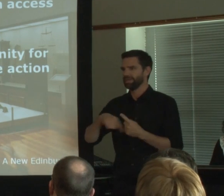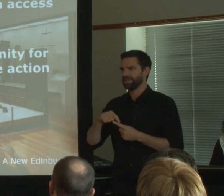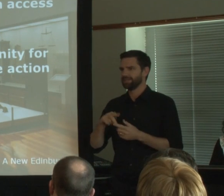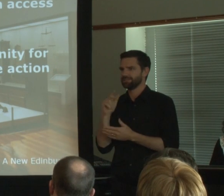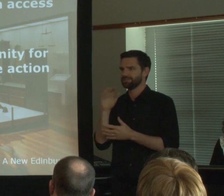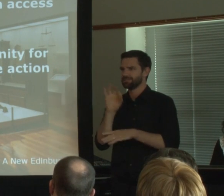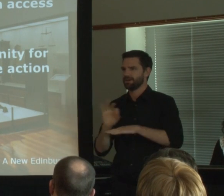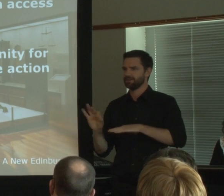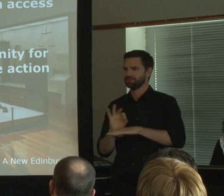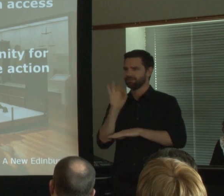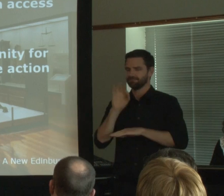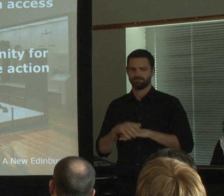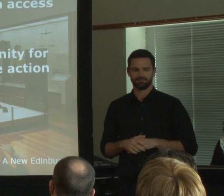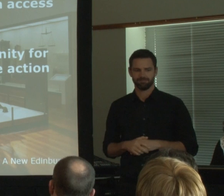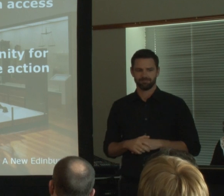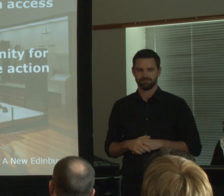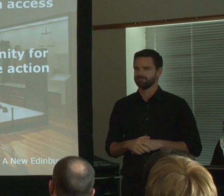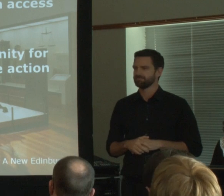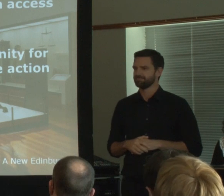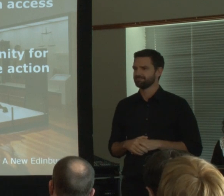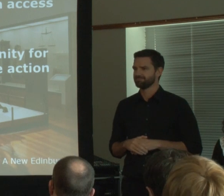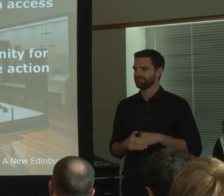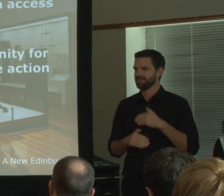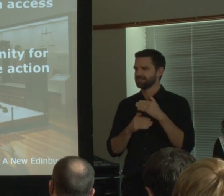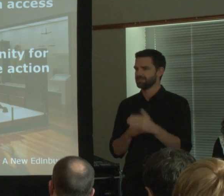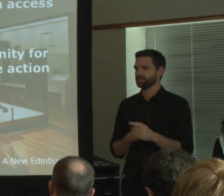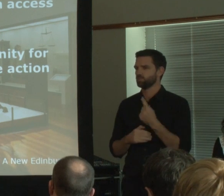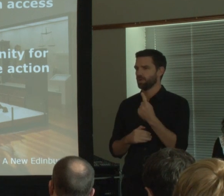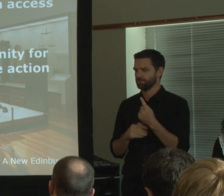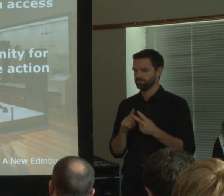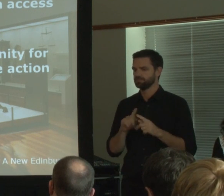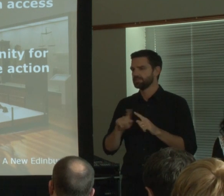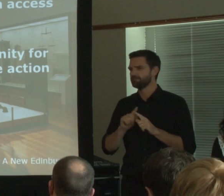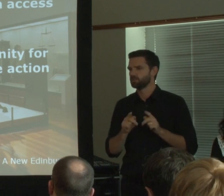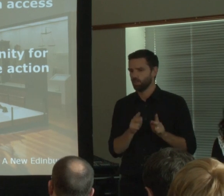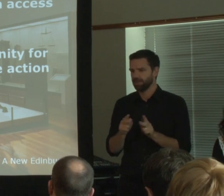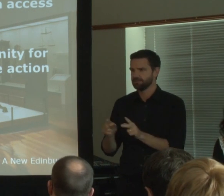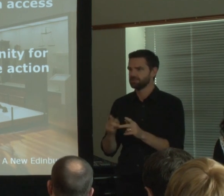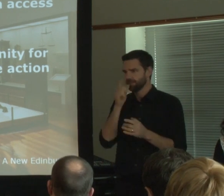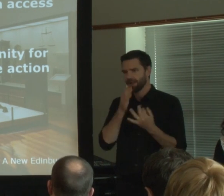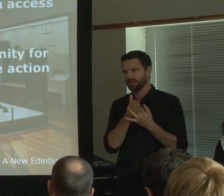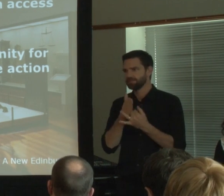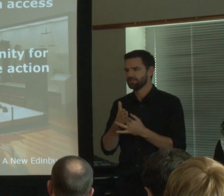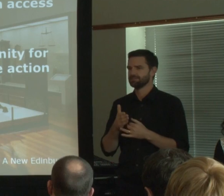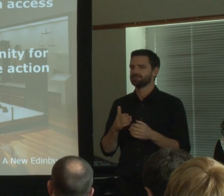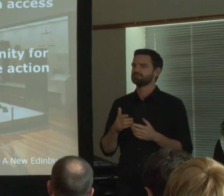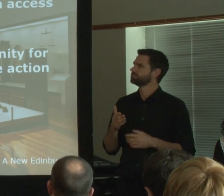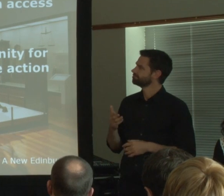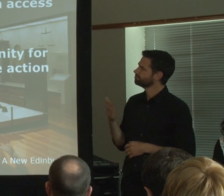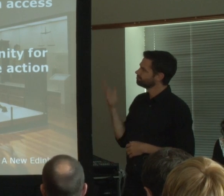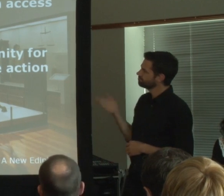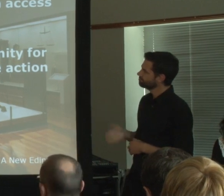Basically, stage one, we have provided access via a range of options. We've got printed text, QR code access to YouTube